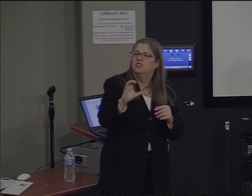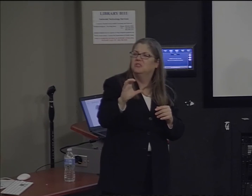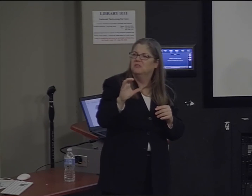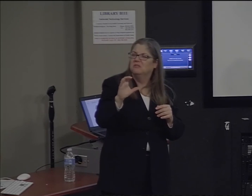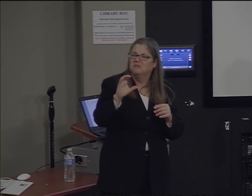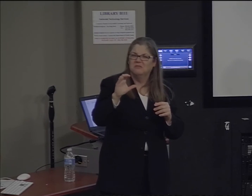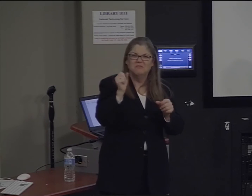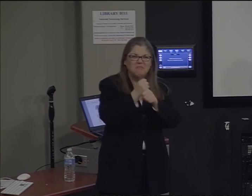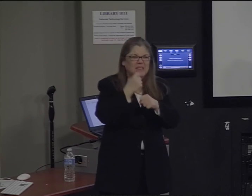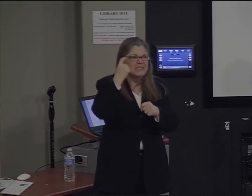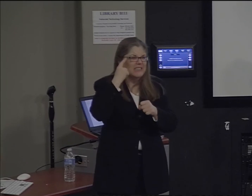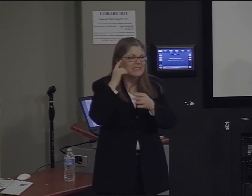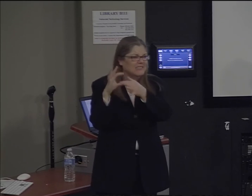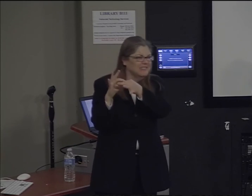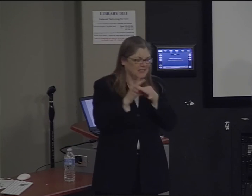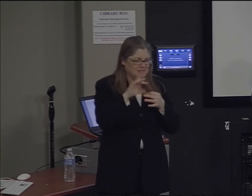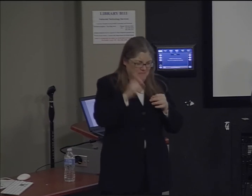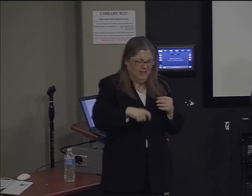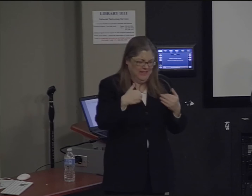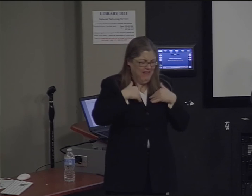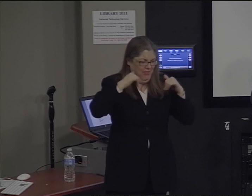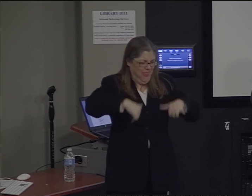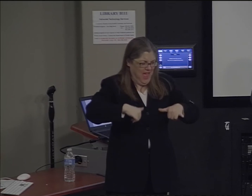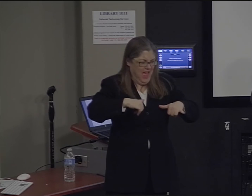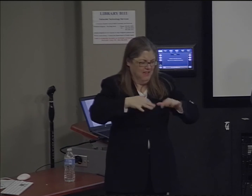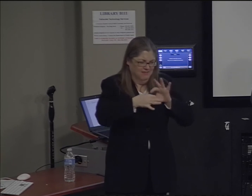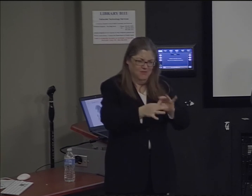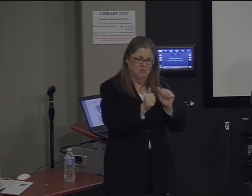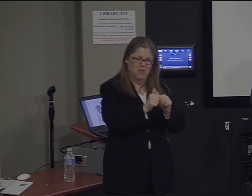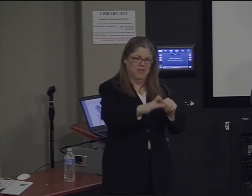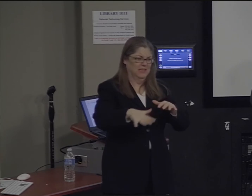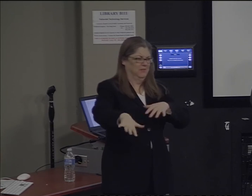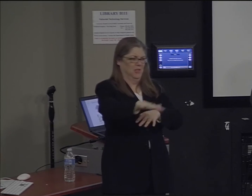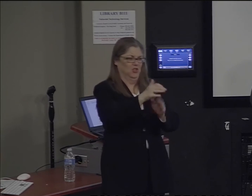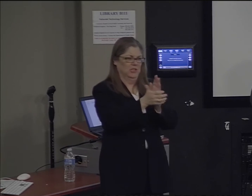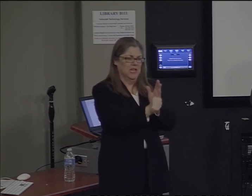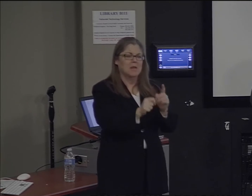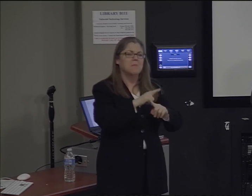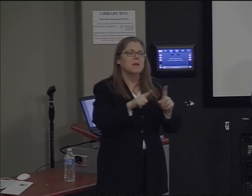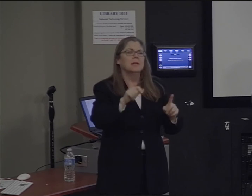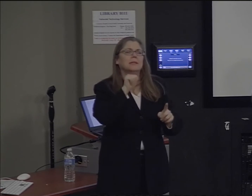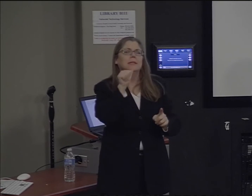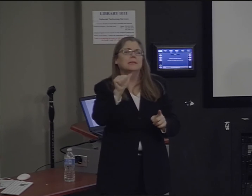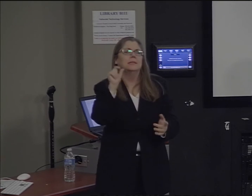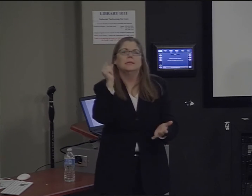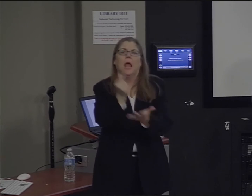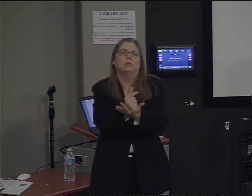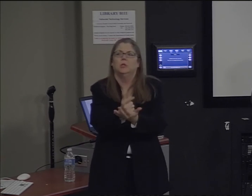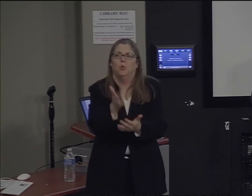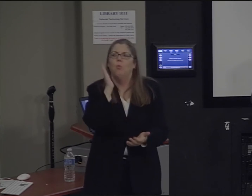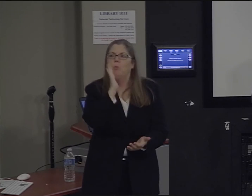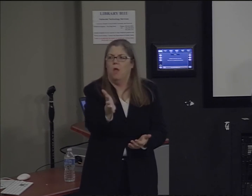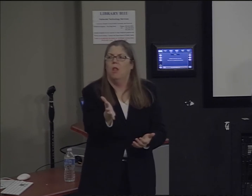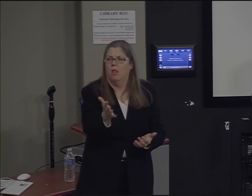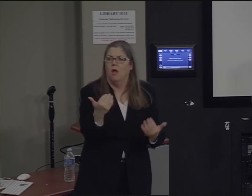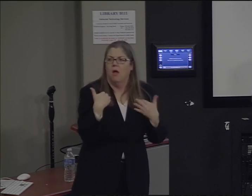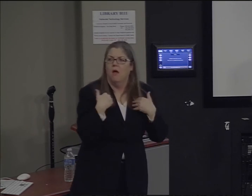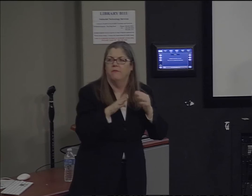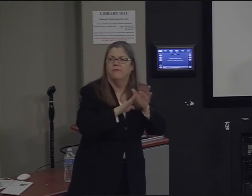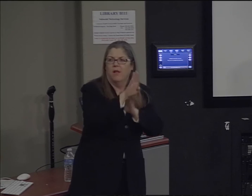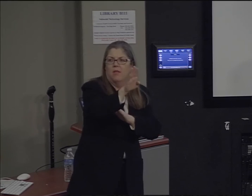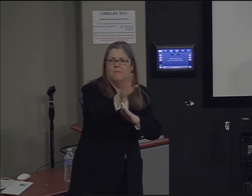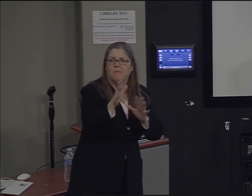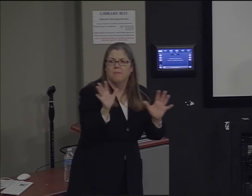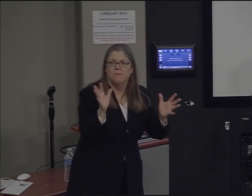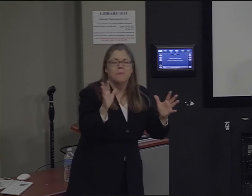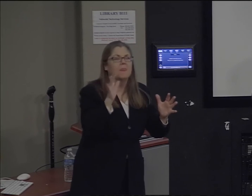kinds of spatial skills that we've been working on, but I don't think it ensures their development. So that's why we would have to